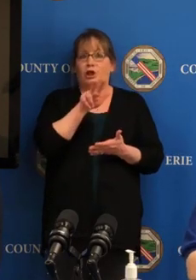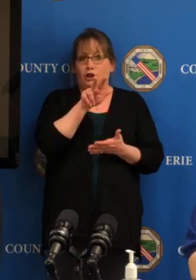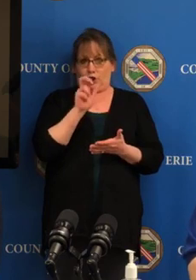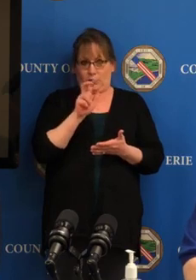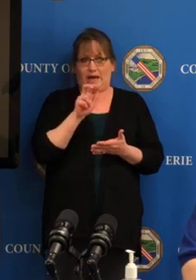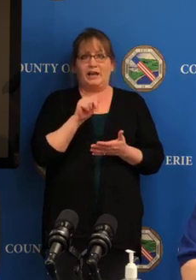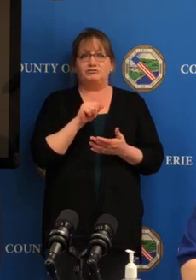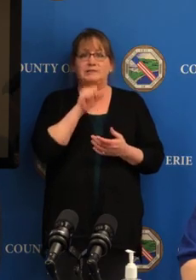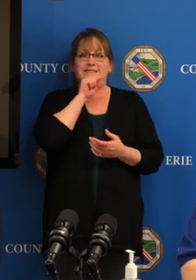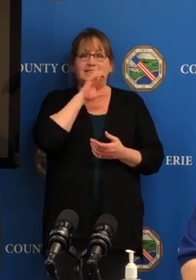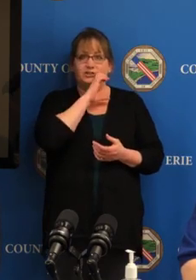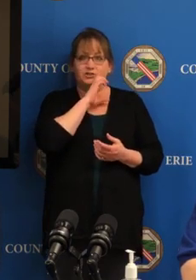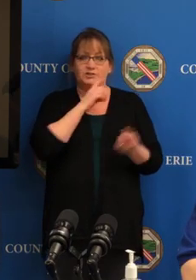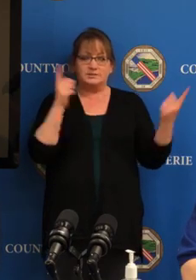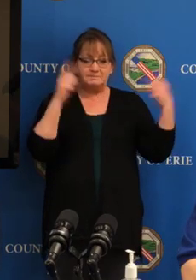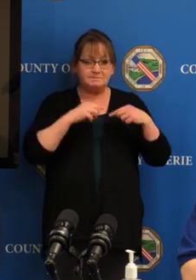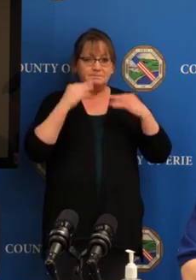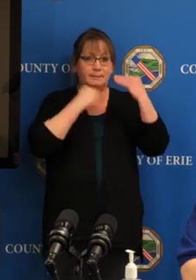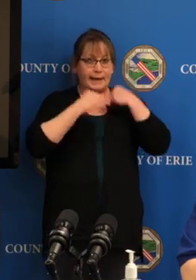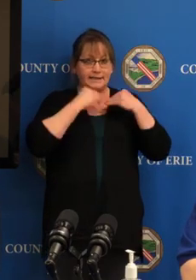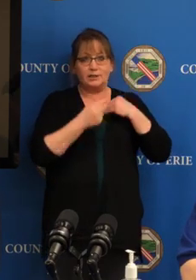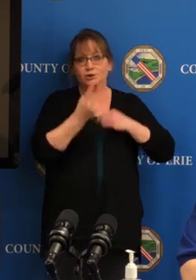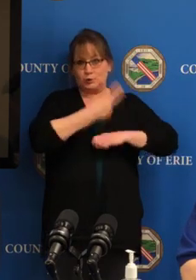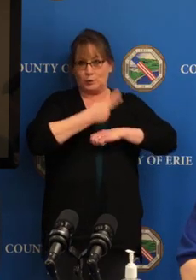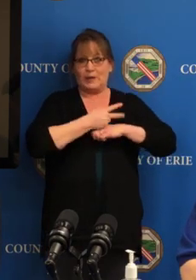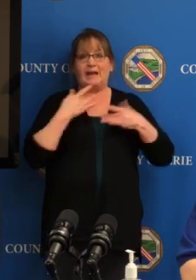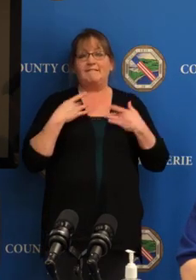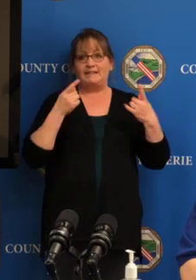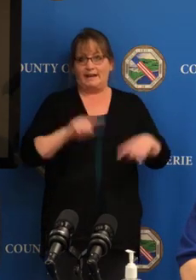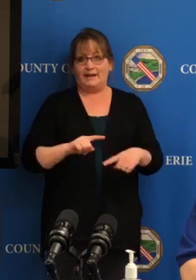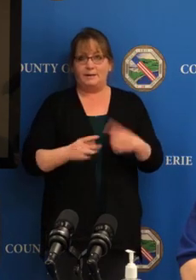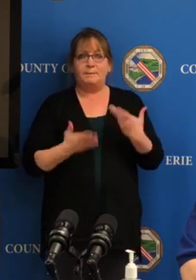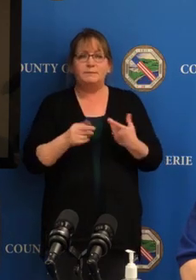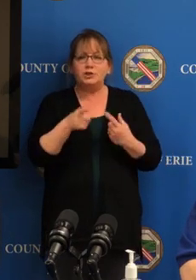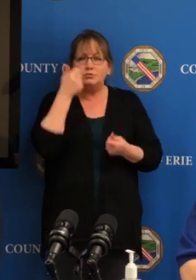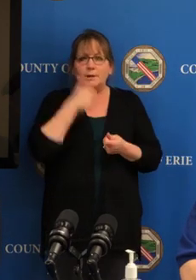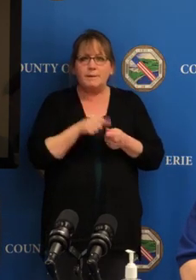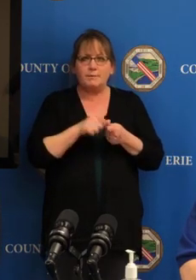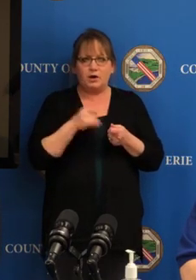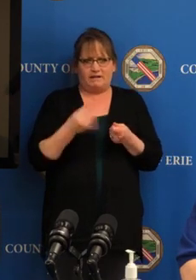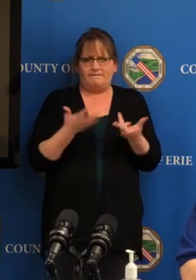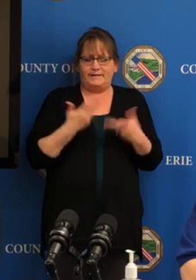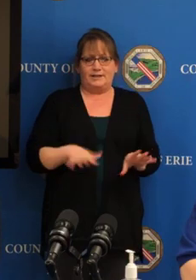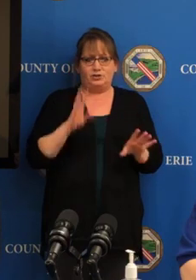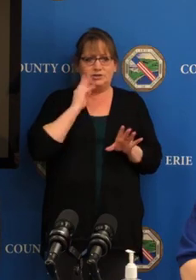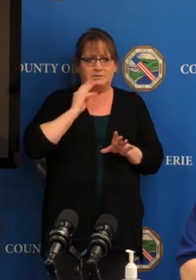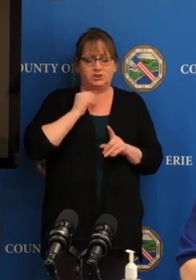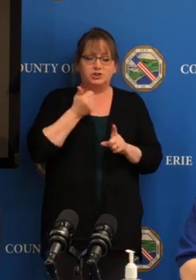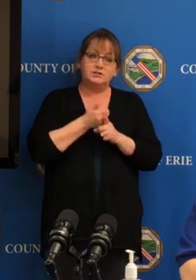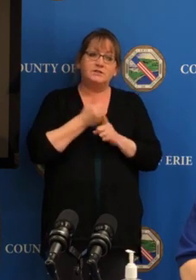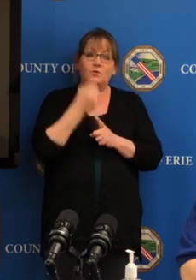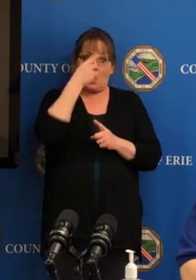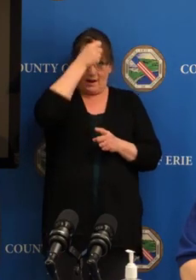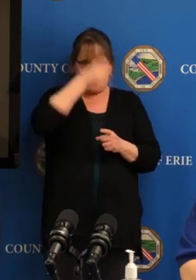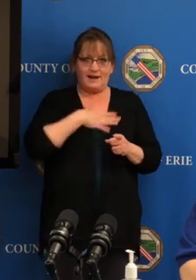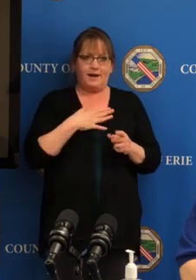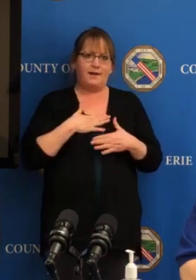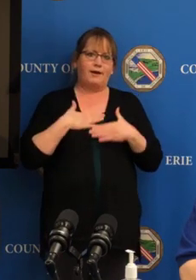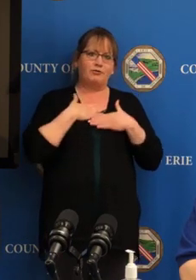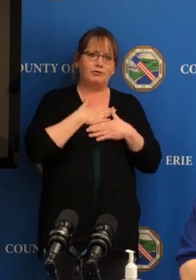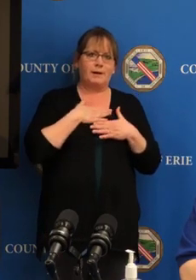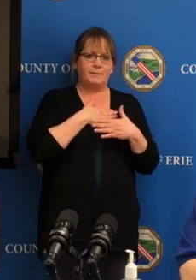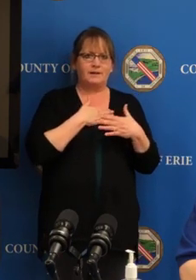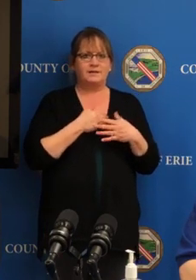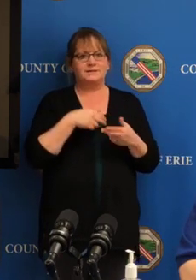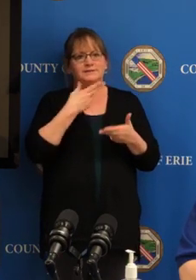annual Erie County Senior Picnic. It's a 2-day event. You might remember, those of you that attended, there was a gentleman who was our entertainment. His